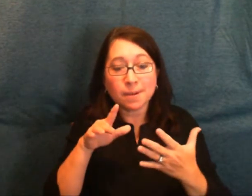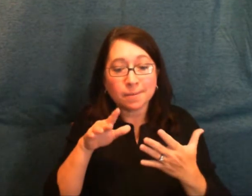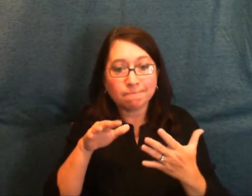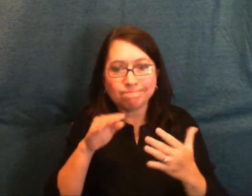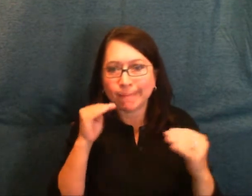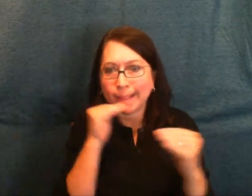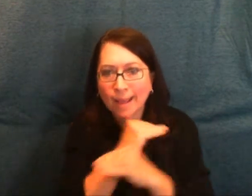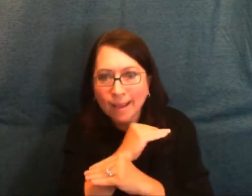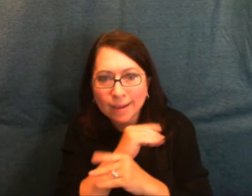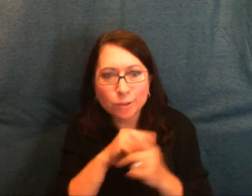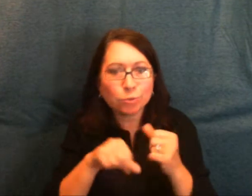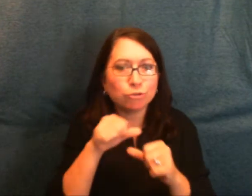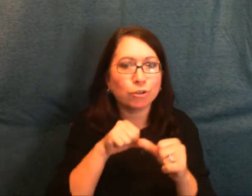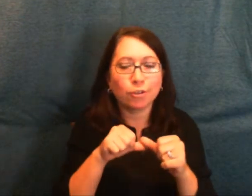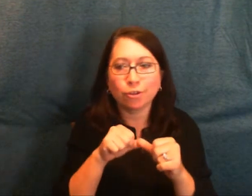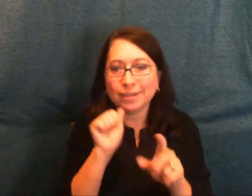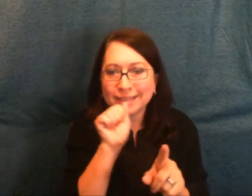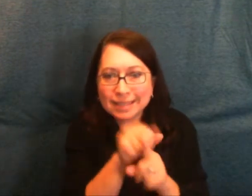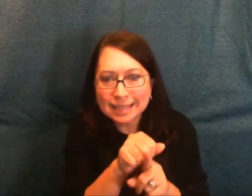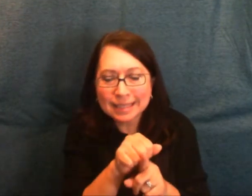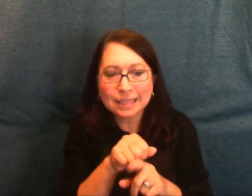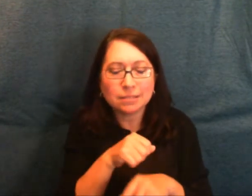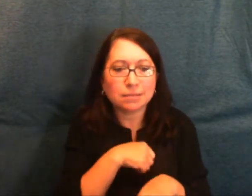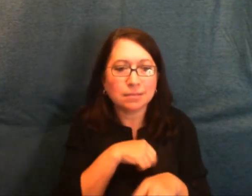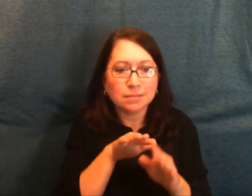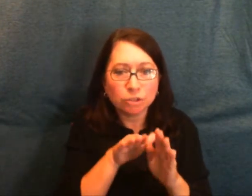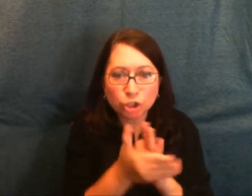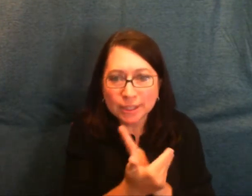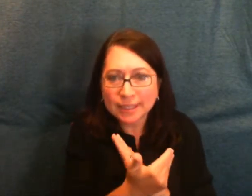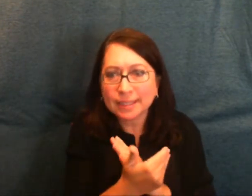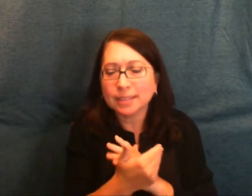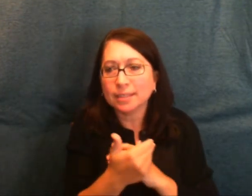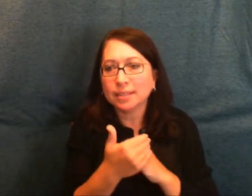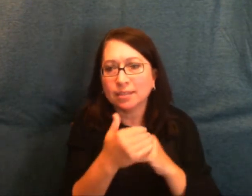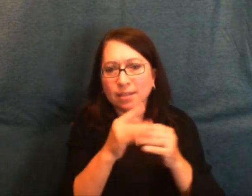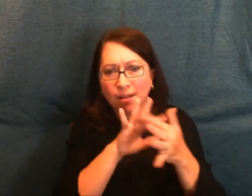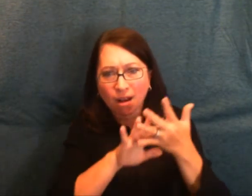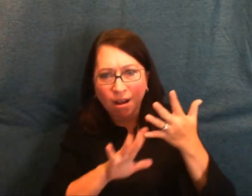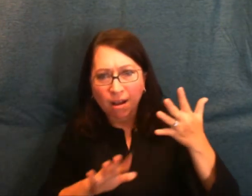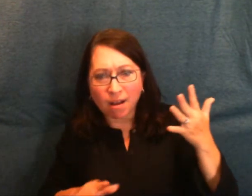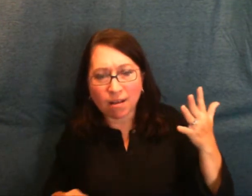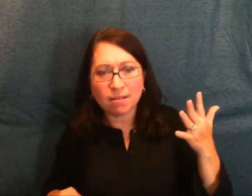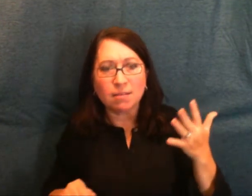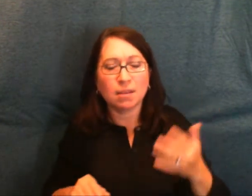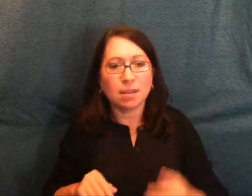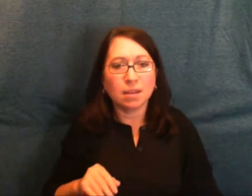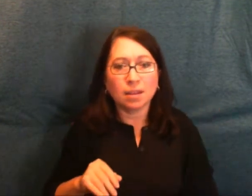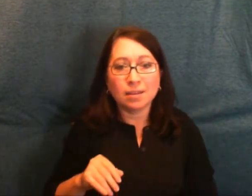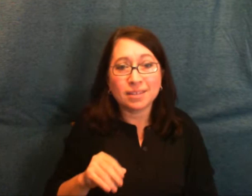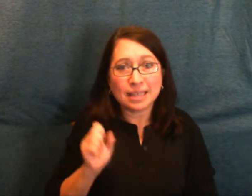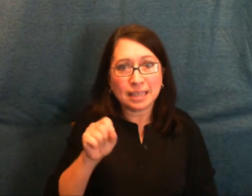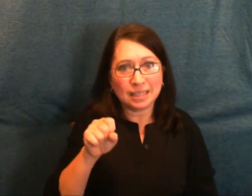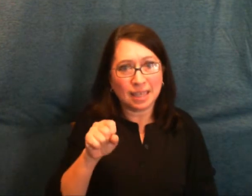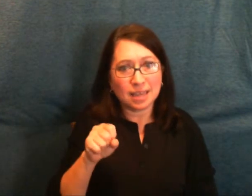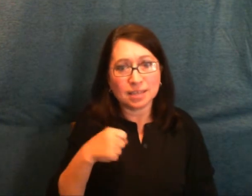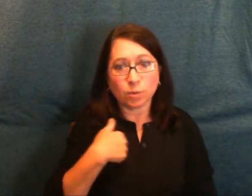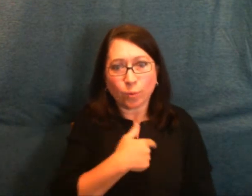It advertised deceit and cheating. On top of all of this, okay, yes, our antenna went up at the